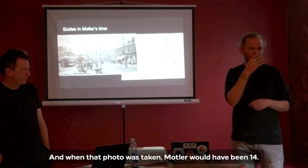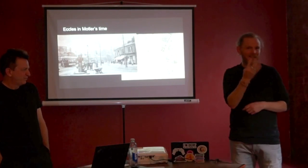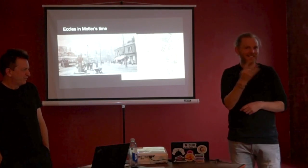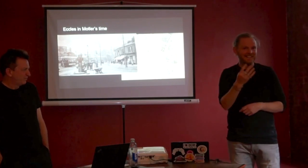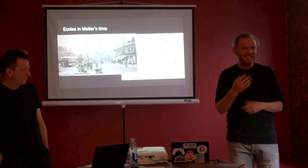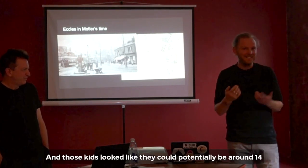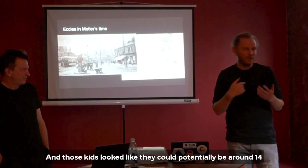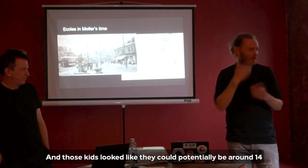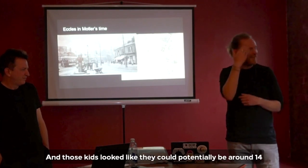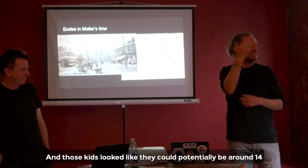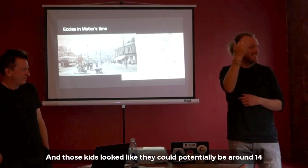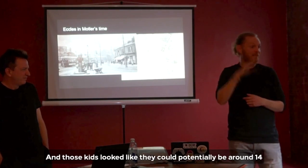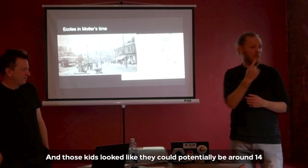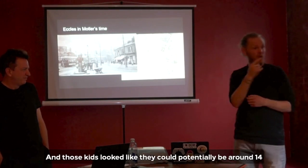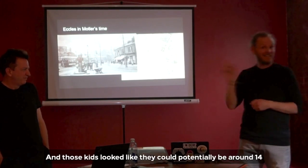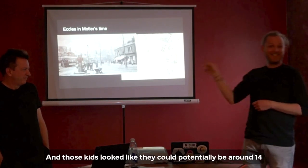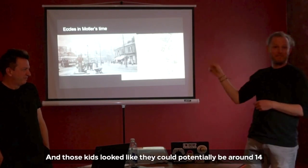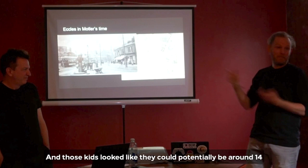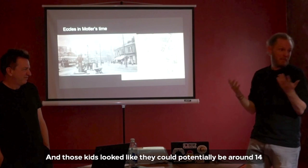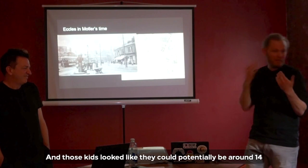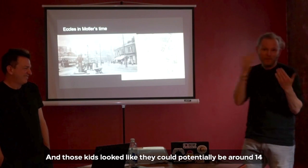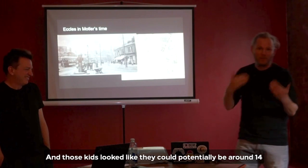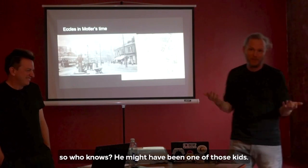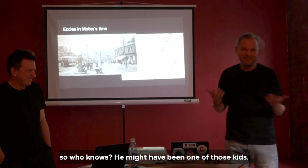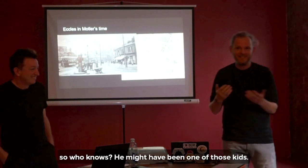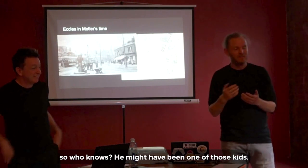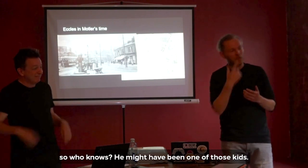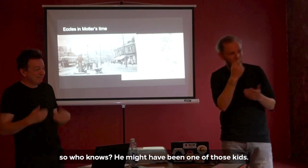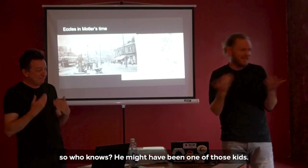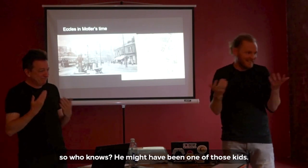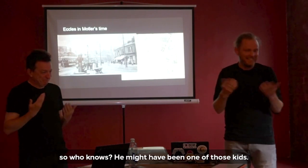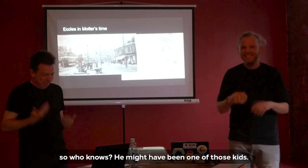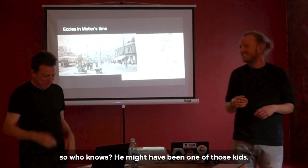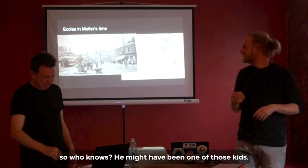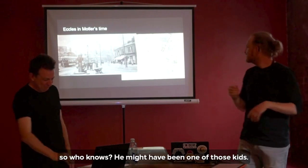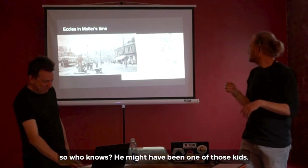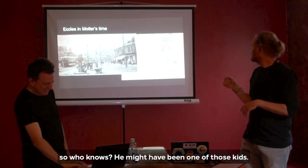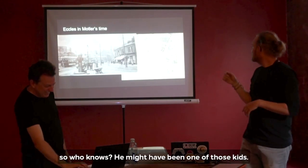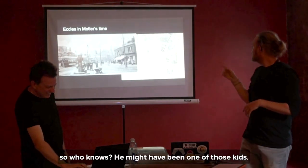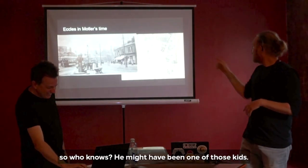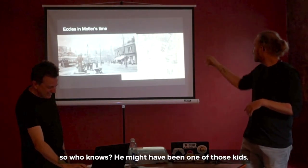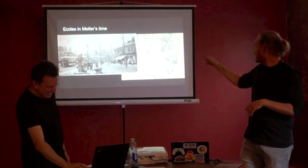14. And those kids looked like they could potentially be around 14, so who knows, he might have been one of those kids in that